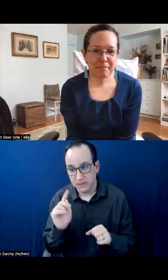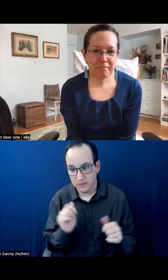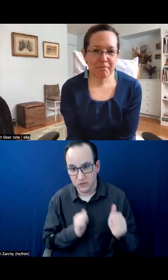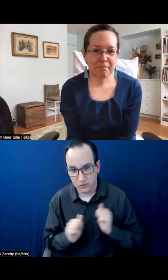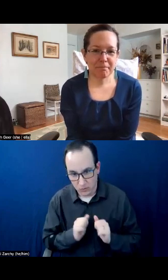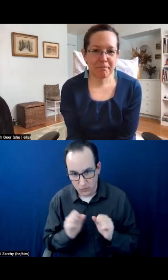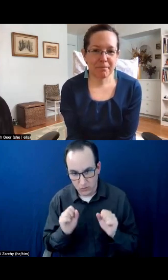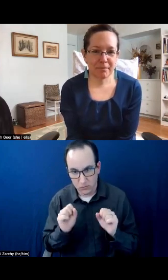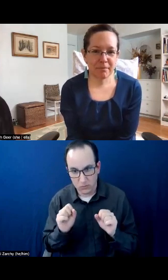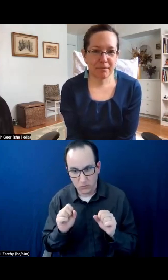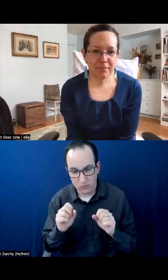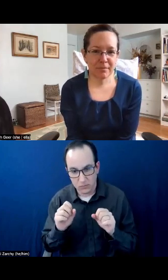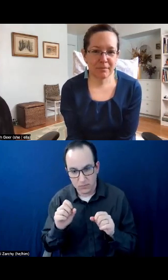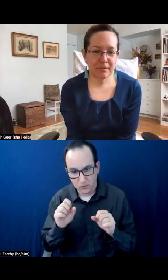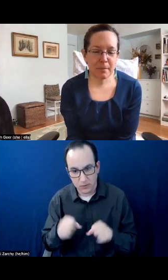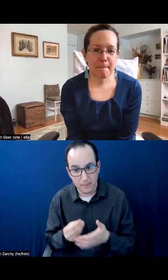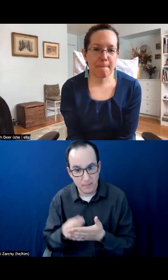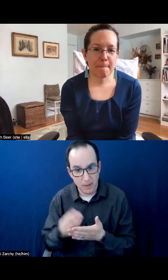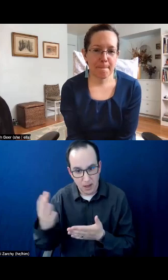And